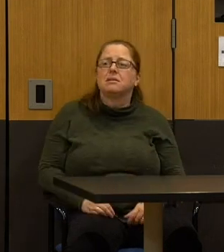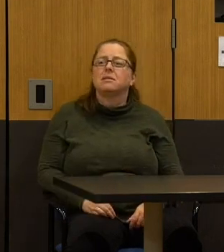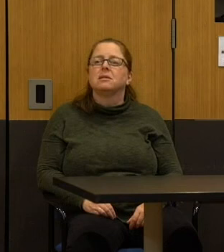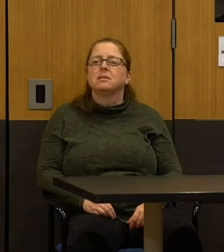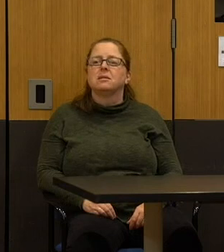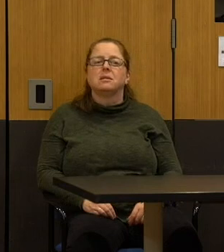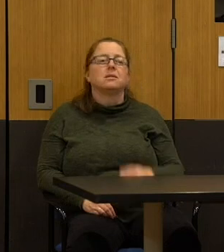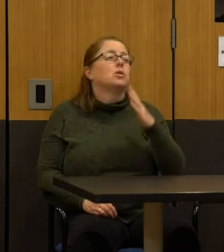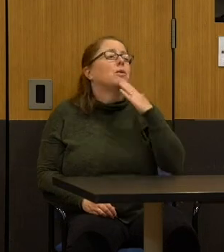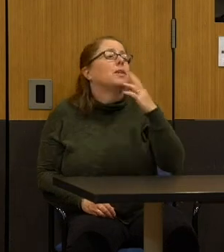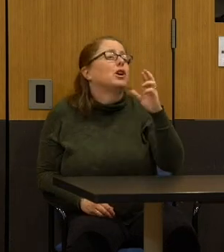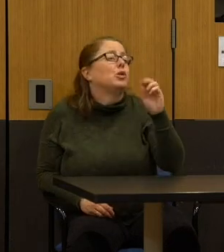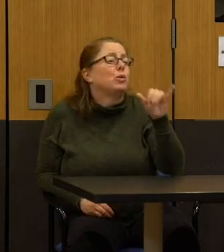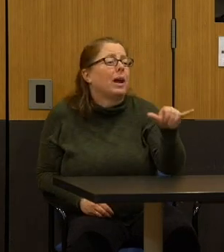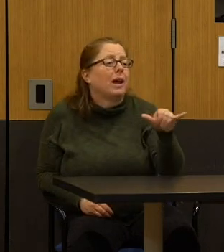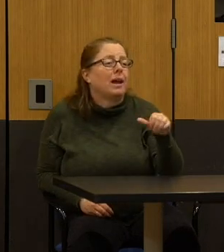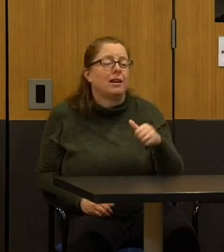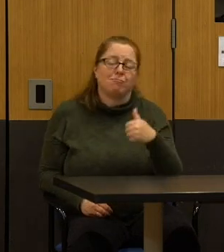Thank you, Ray.